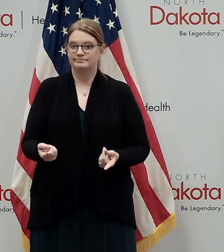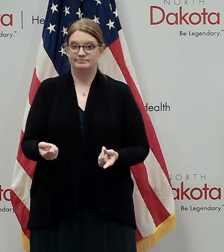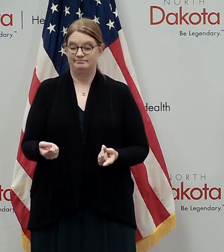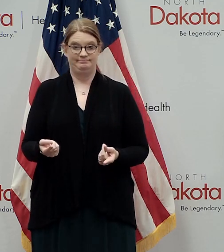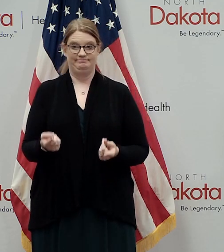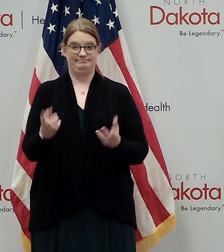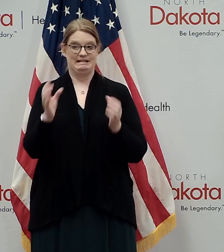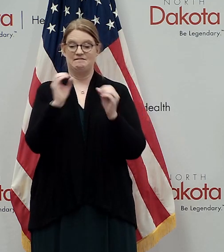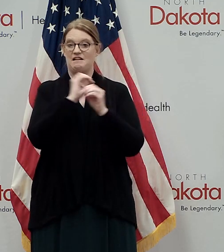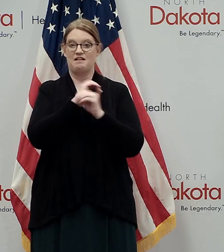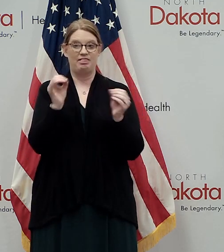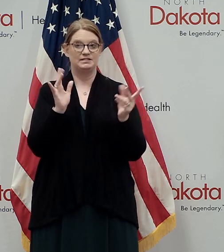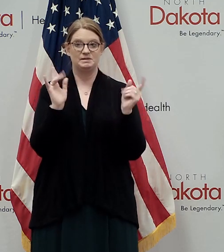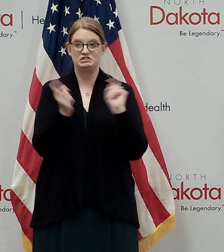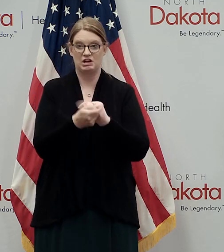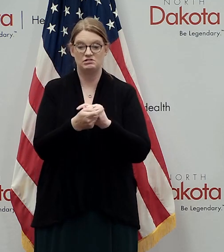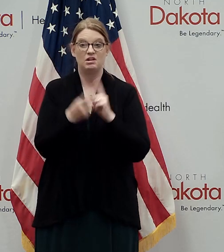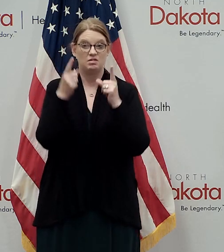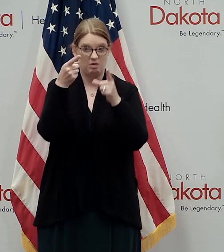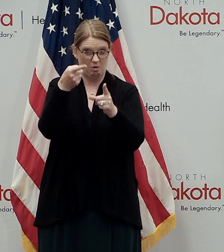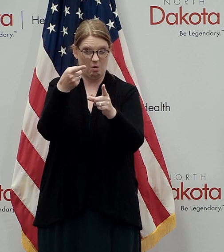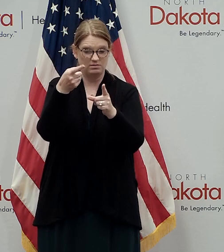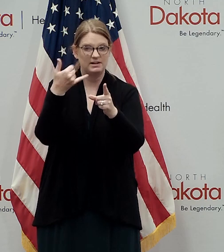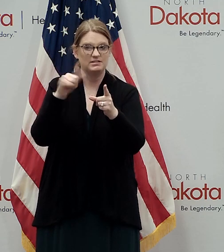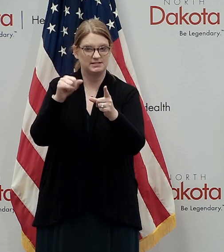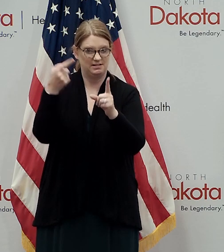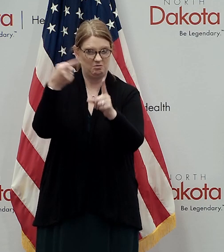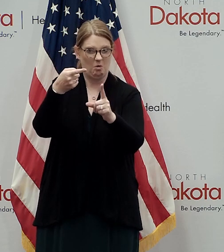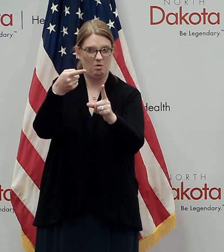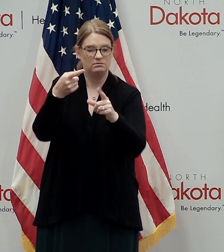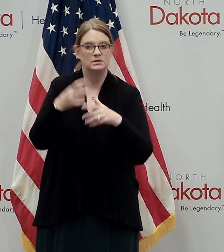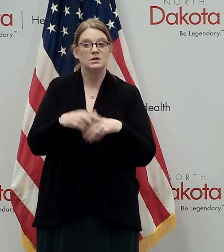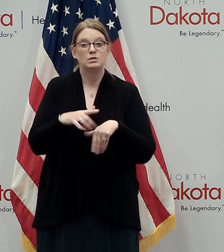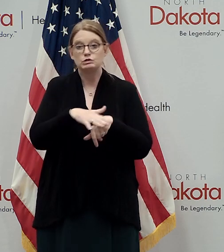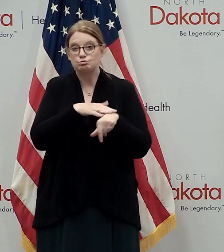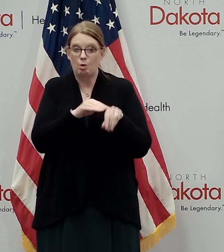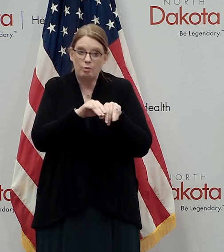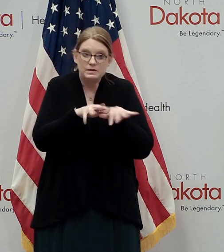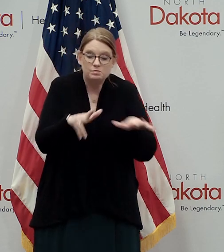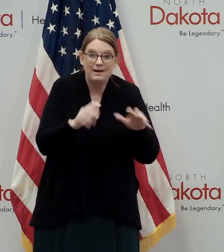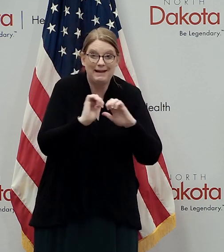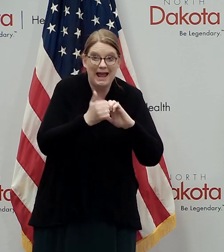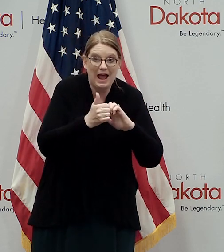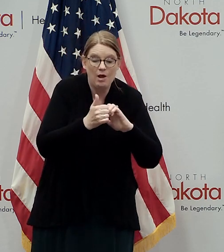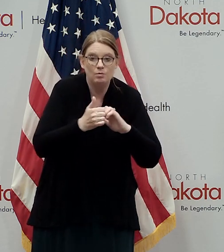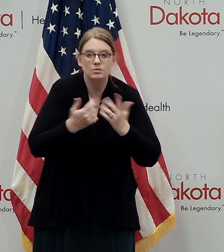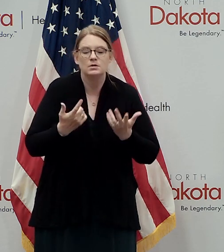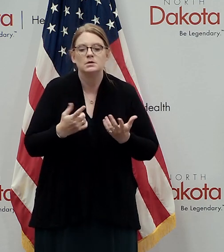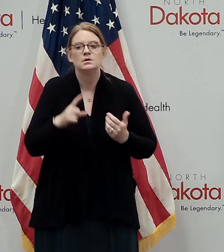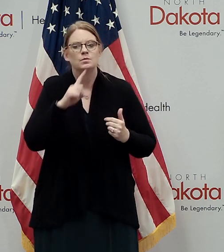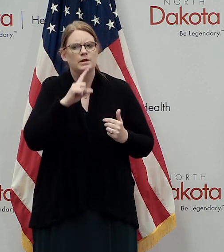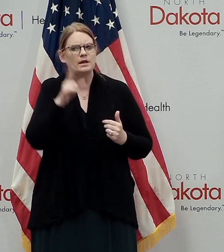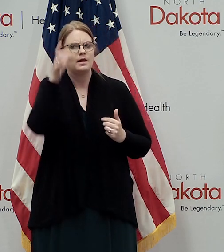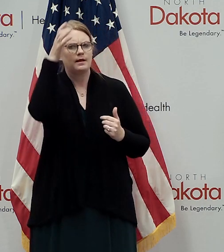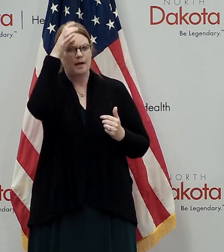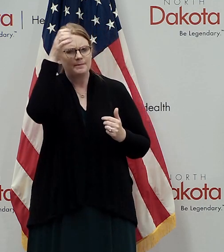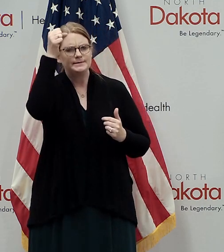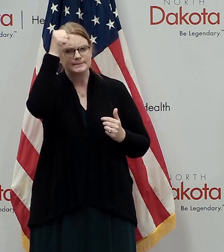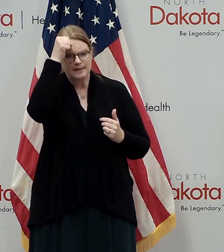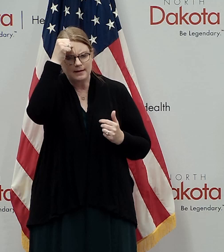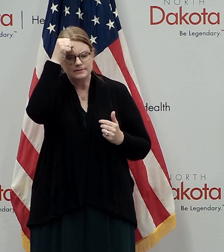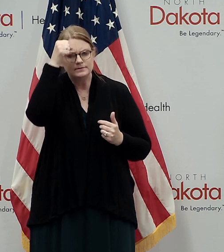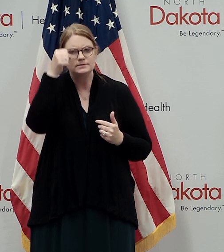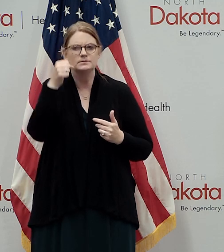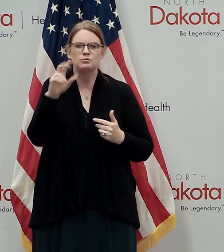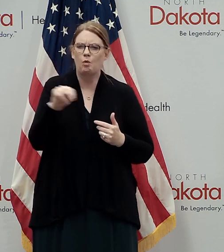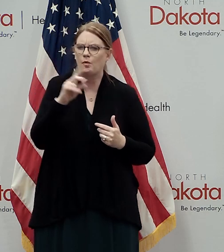goalposts in North Dakota since day one, which is we said we're going to slow the spread. We're going to do that by doing some very common sense basic things, being North Dakota